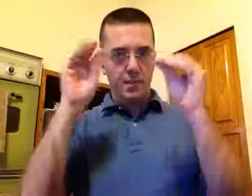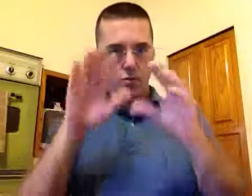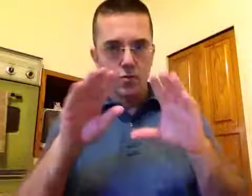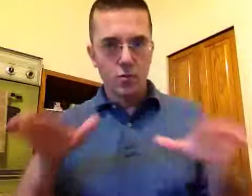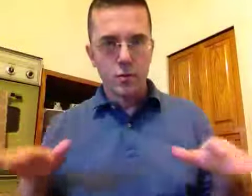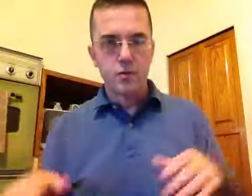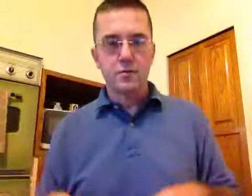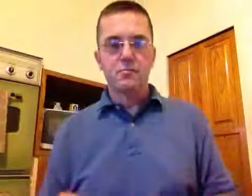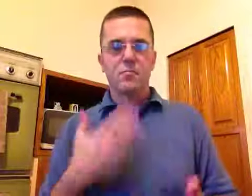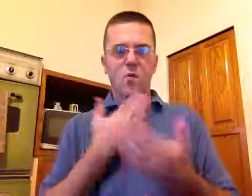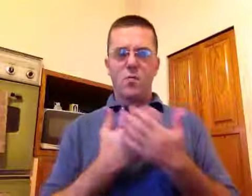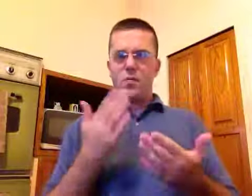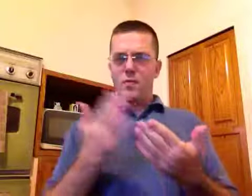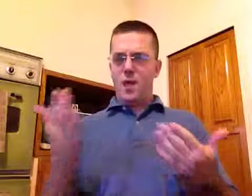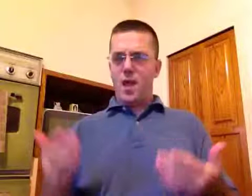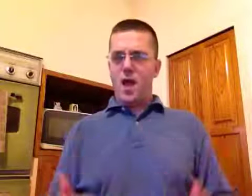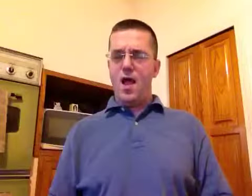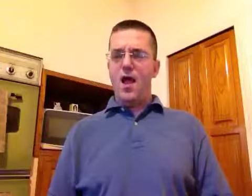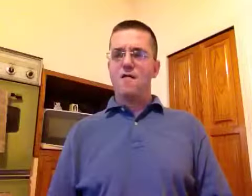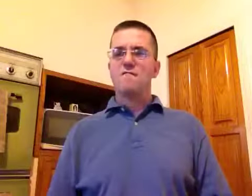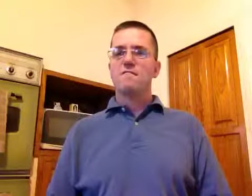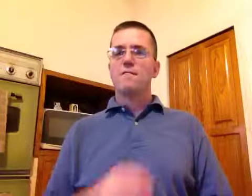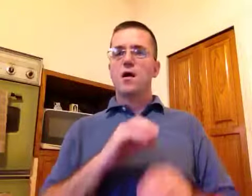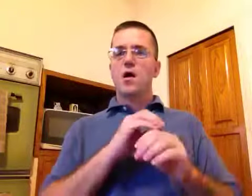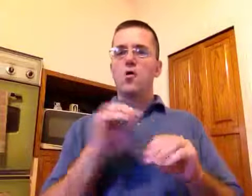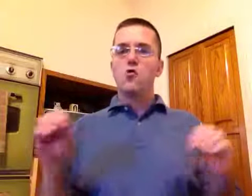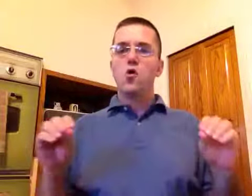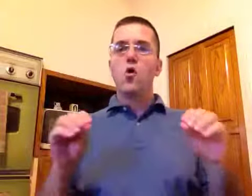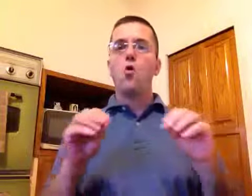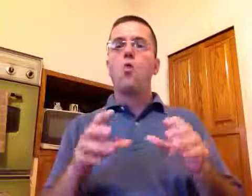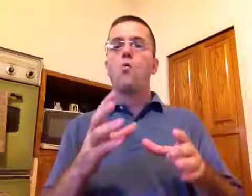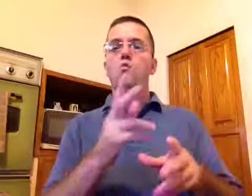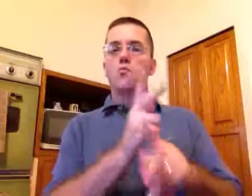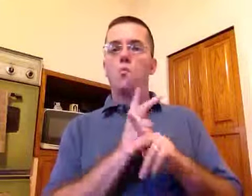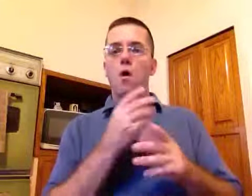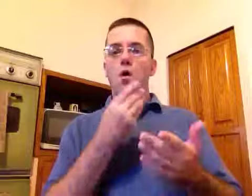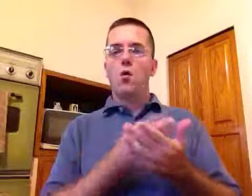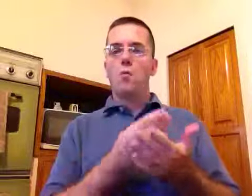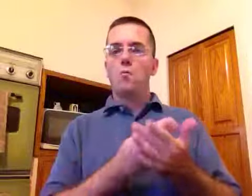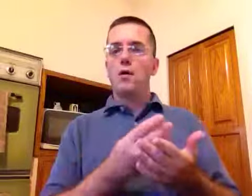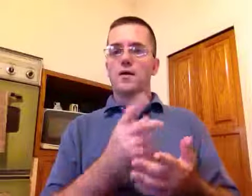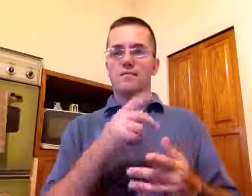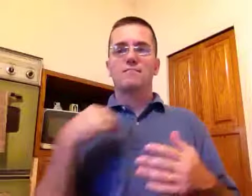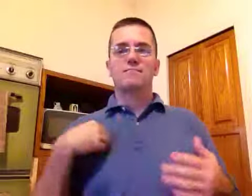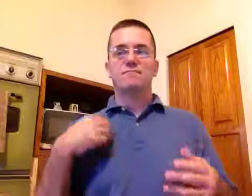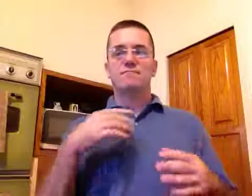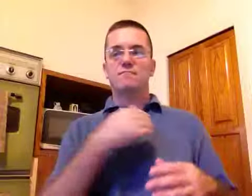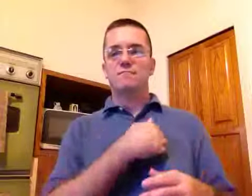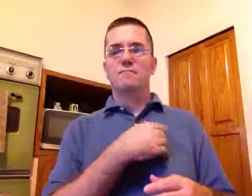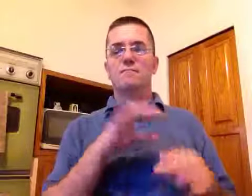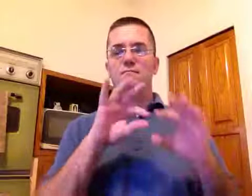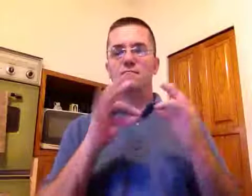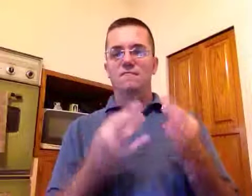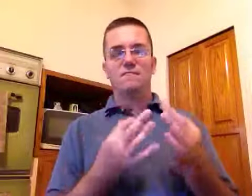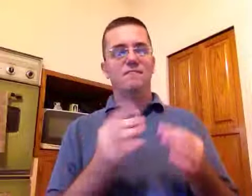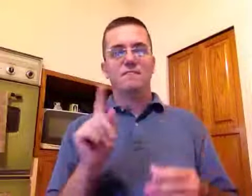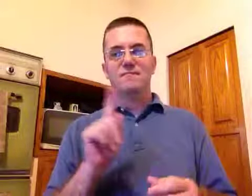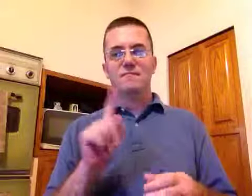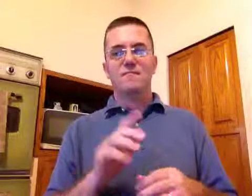Wow. No land contracts. No borrowing money from families. Getting rid of car debt. All